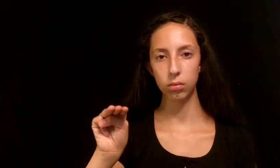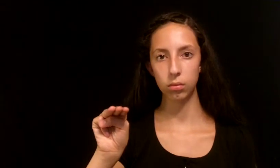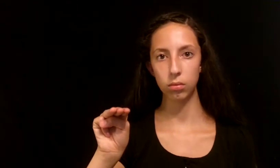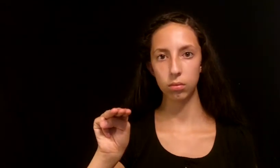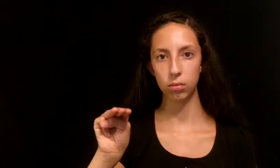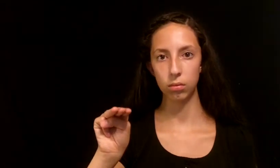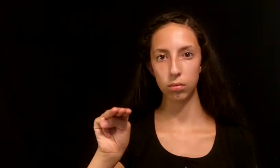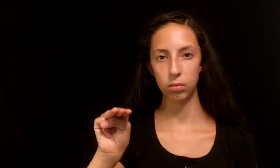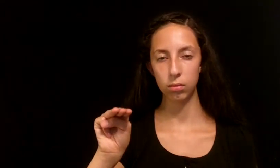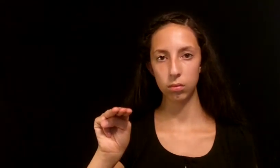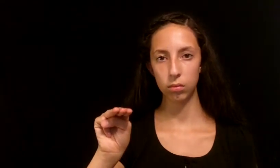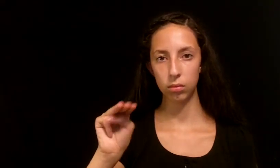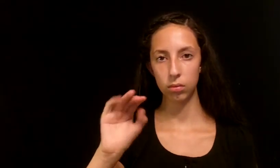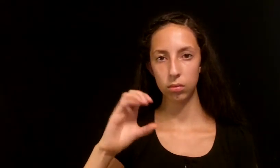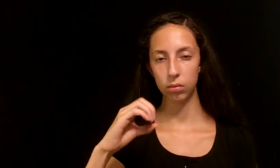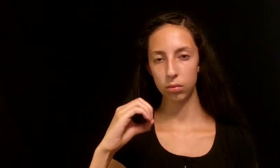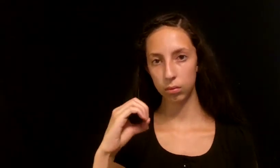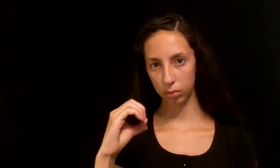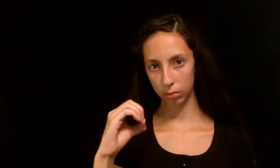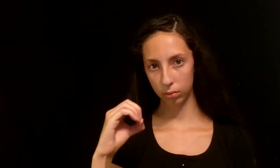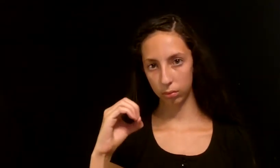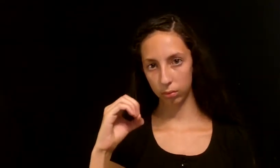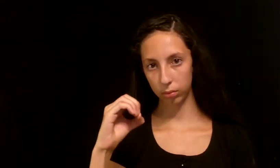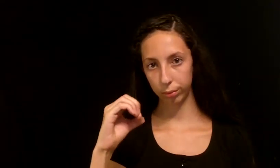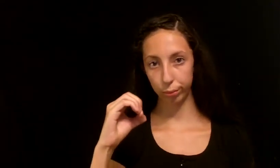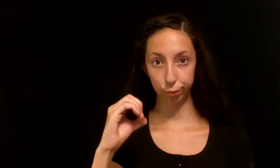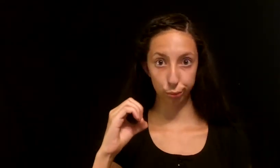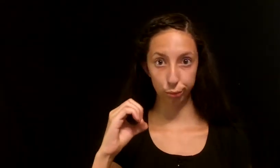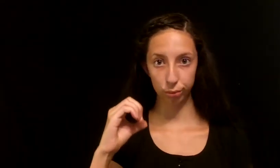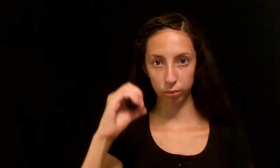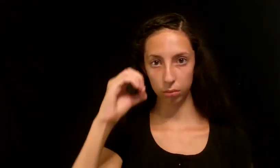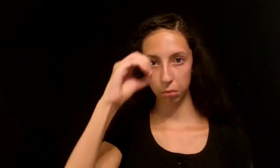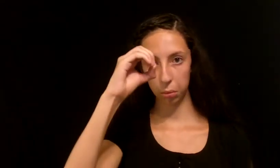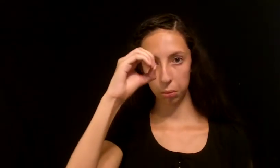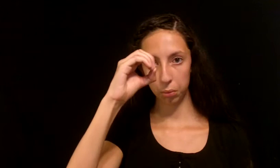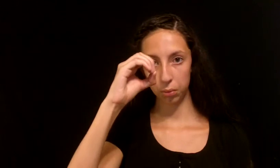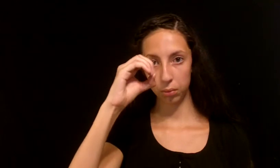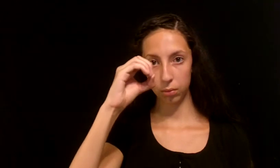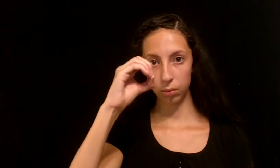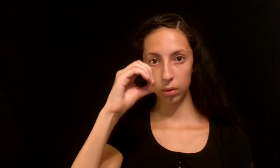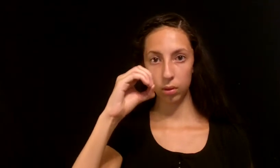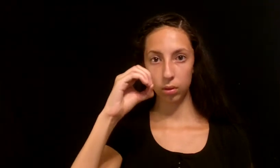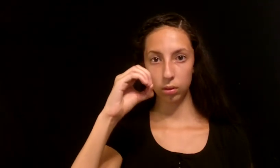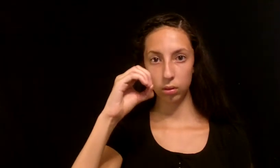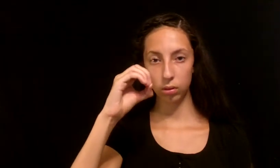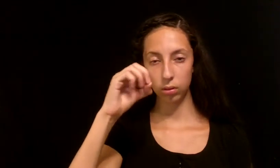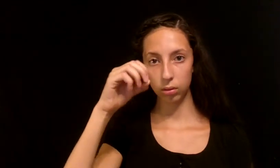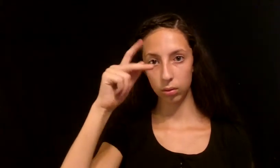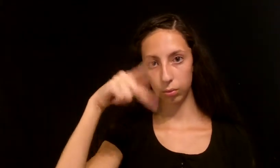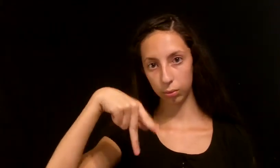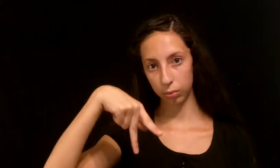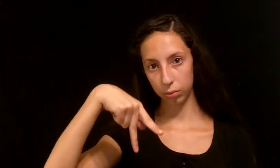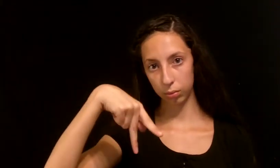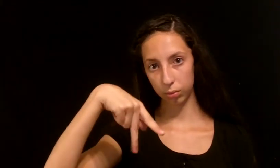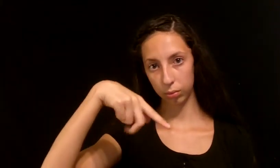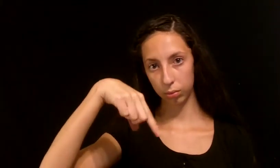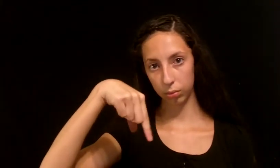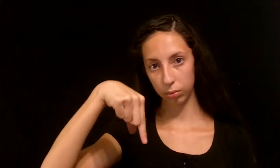okay? O is pretty hard to mess up. P and Q, I see